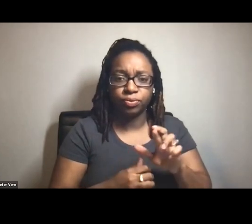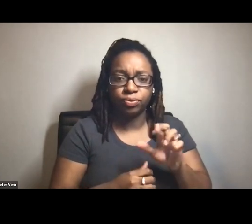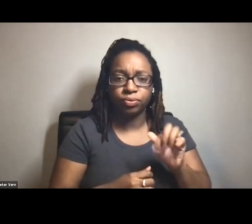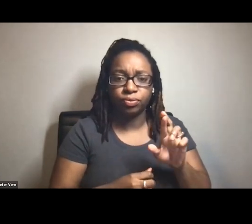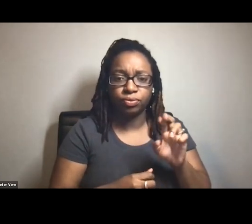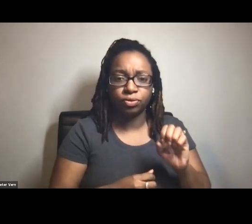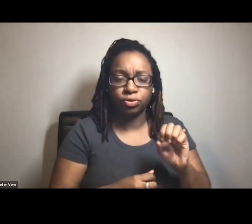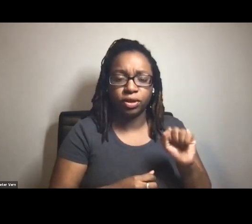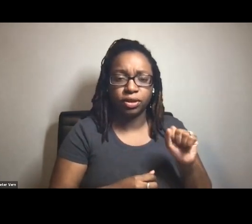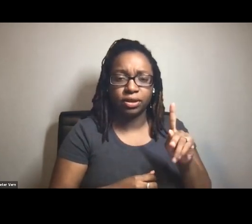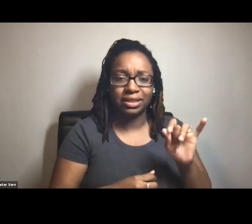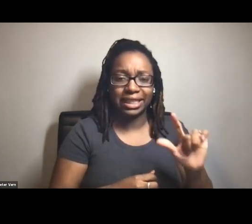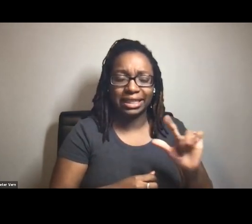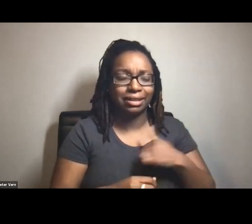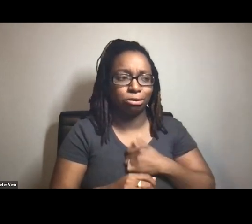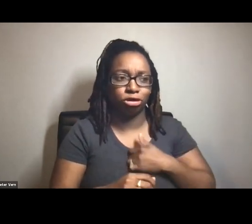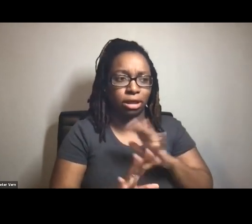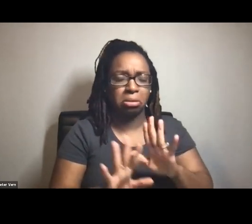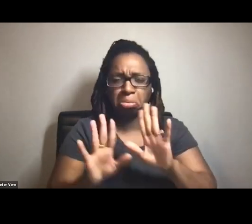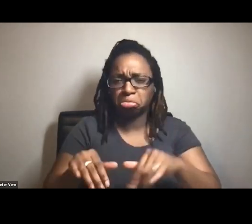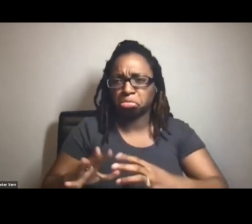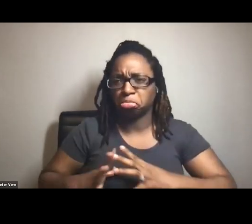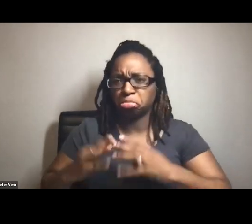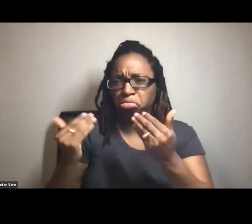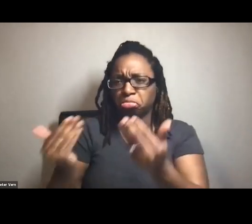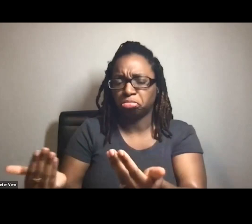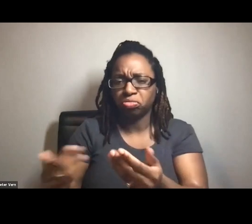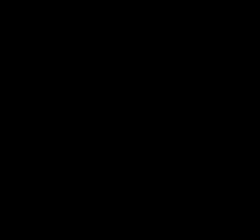I'm so sorry. Don't worry. All good.